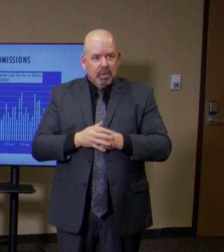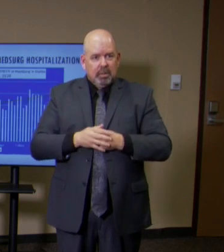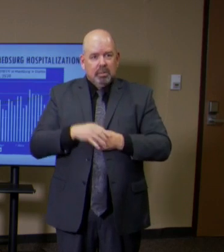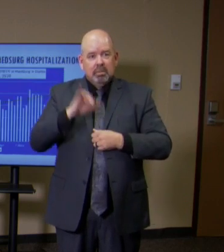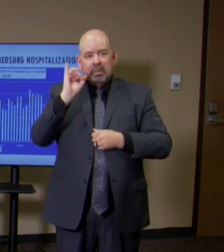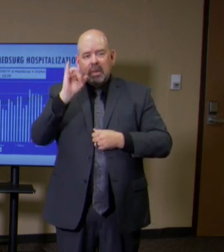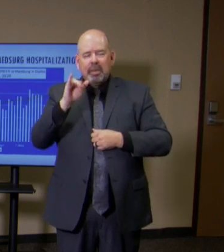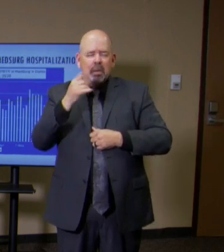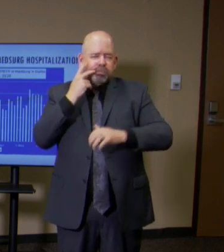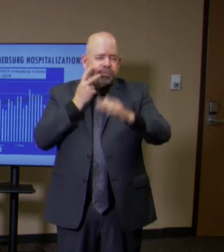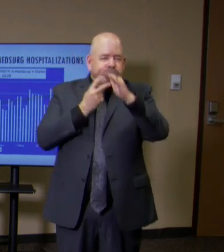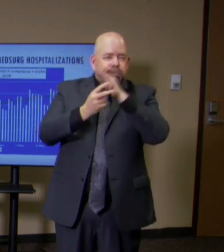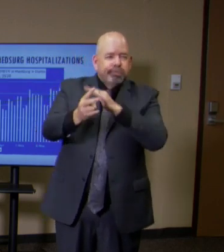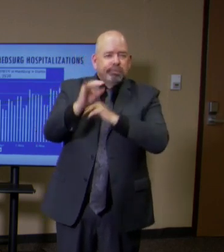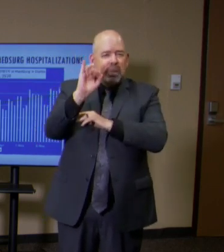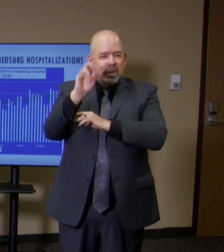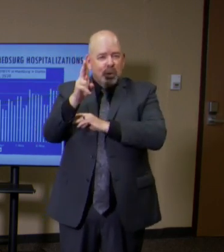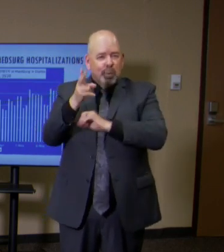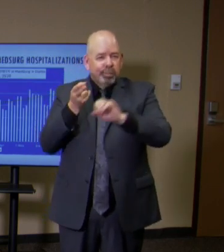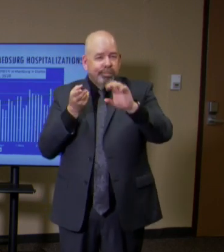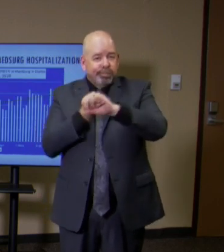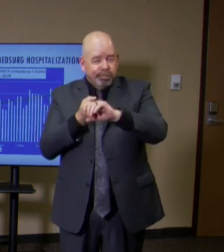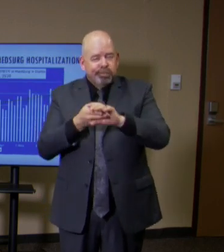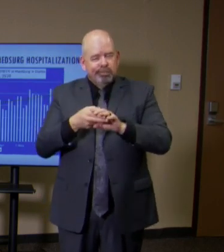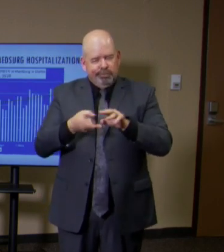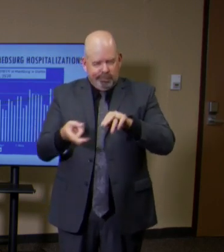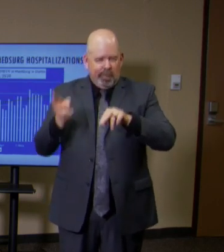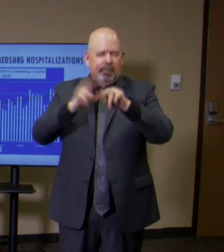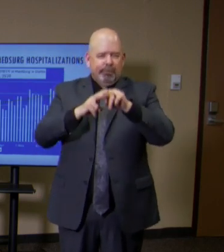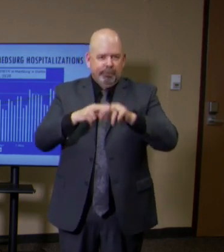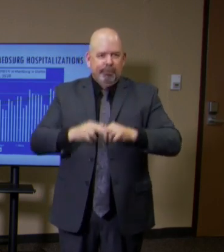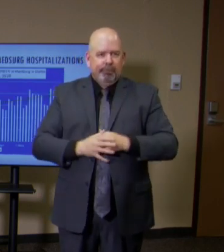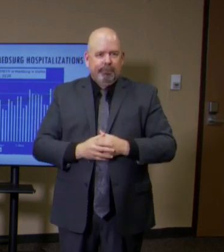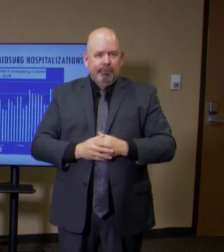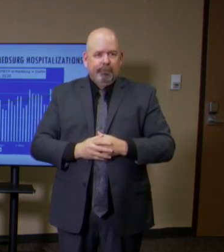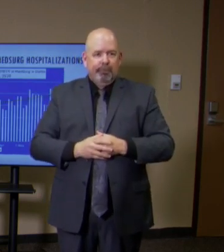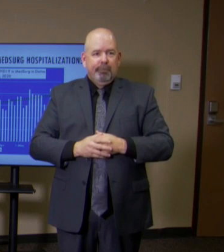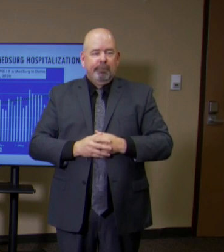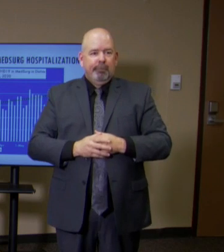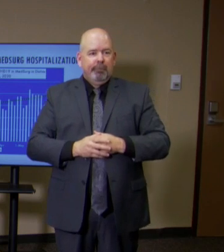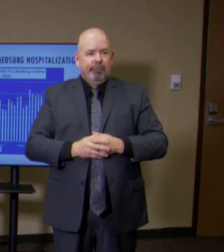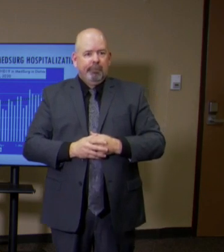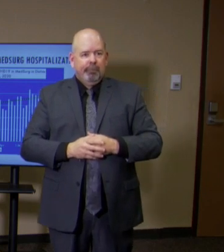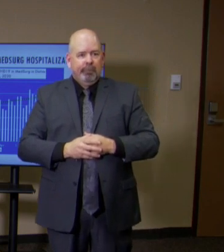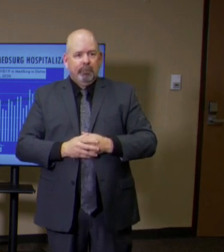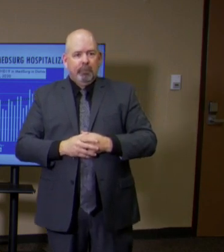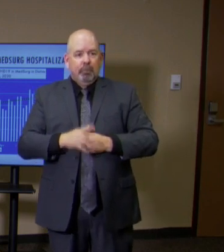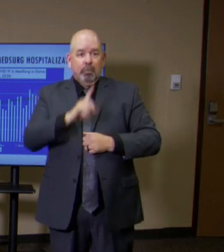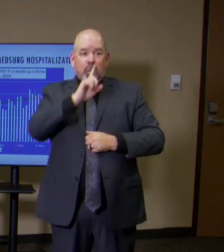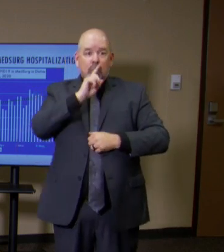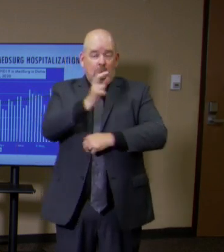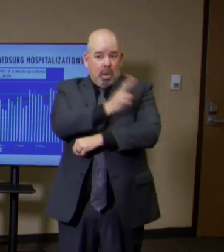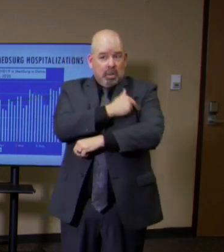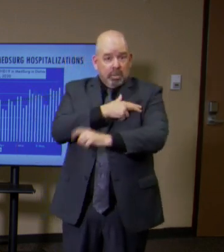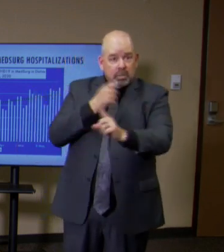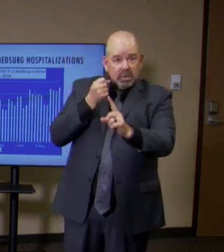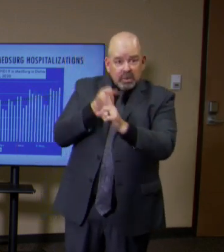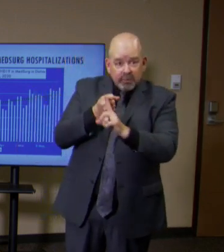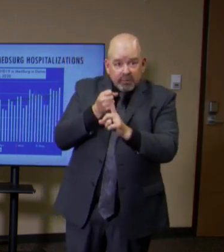increasing. And then these are the actual just hospitalizations that are in the hospital